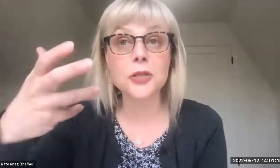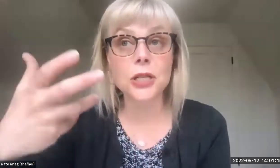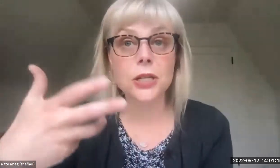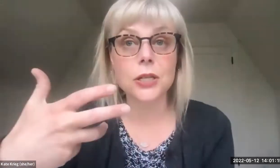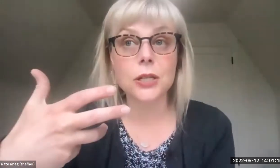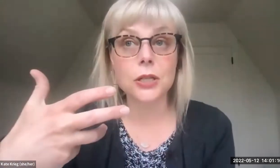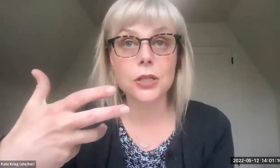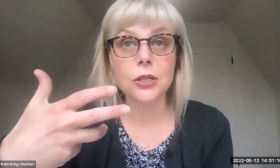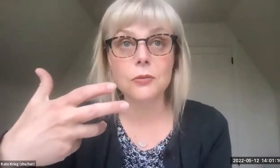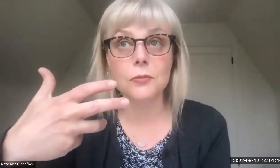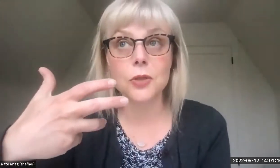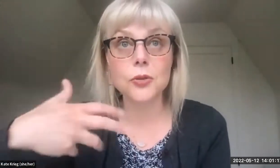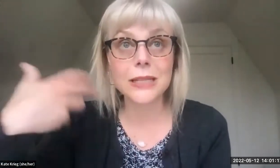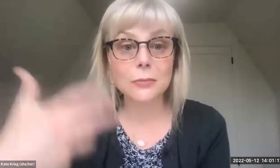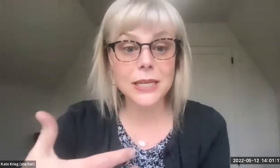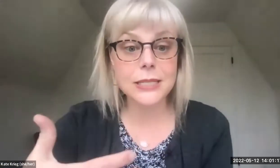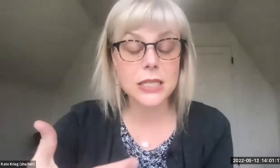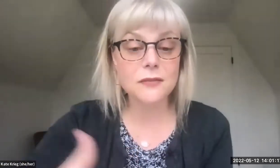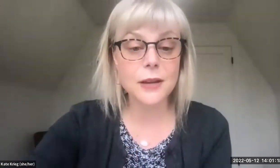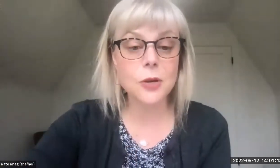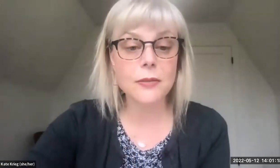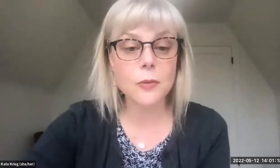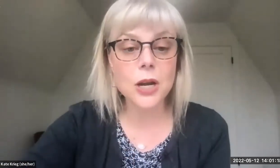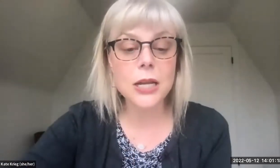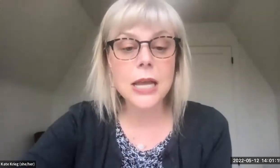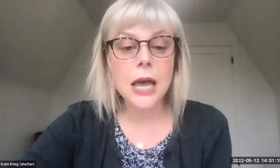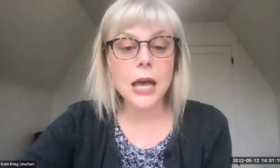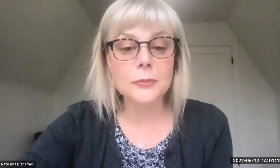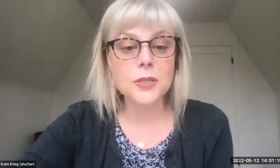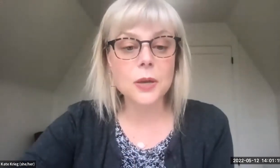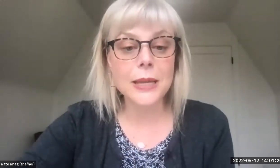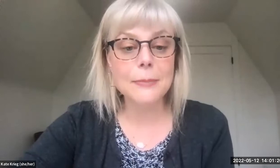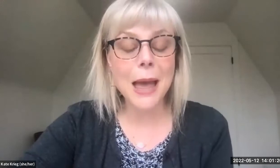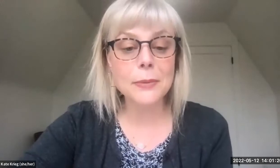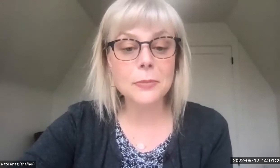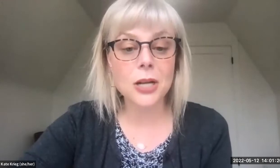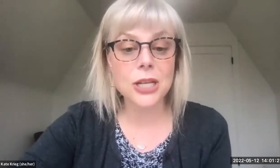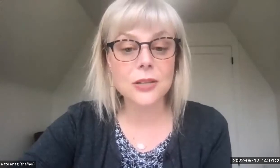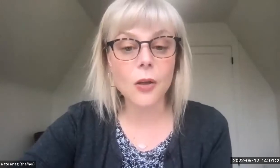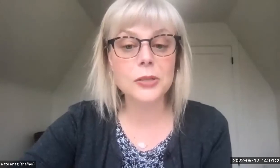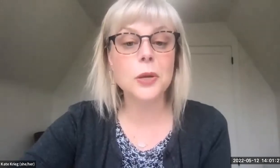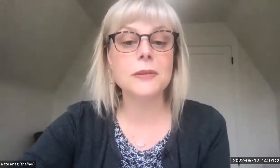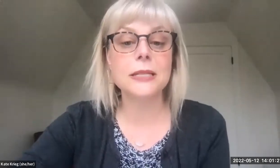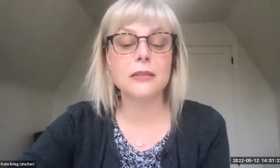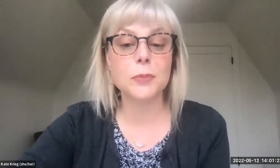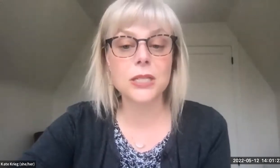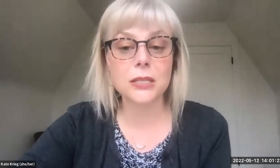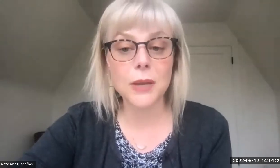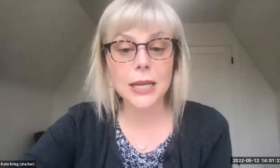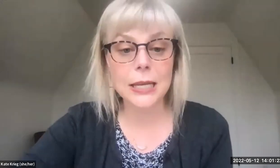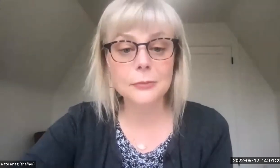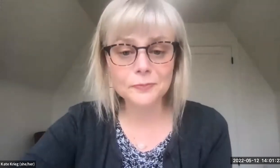how folks are using the BSTT framework in the work. So in the mapping project, all the departments that